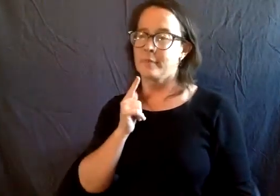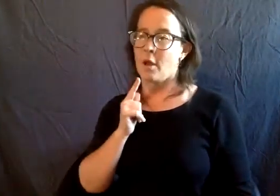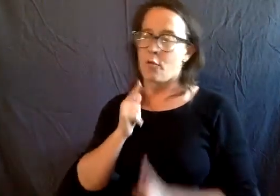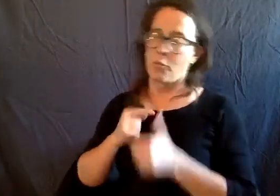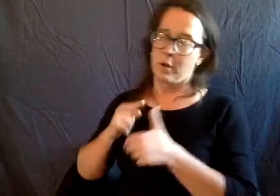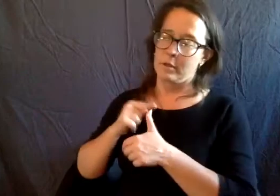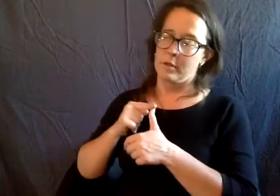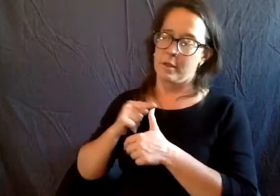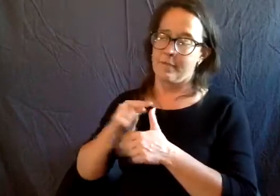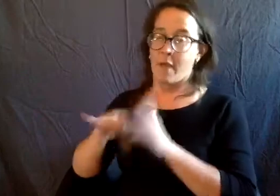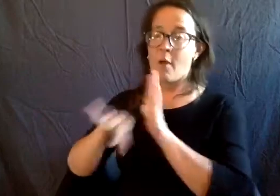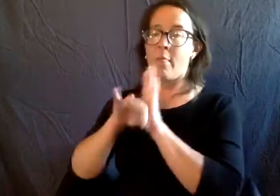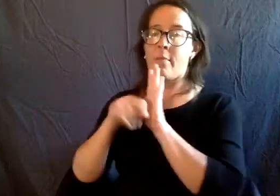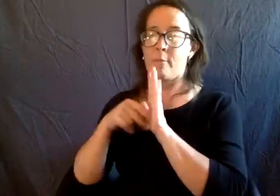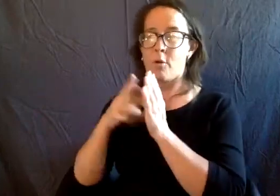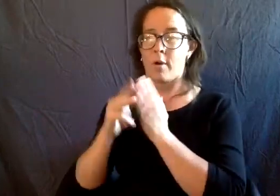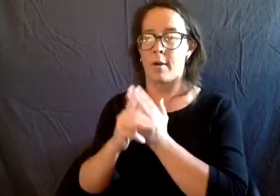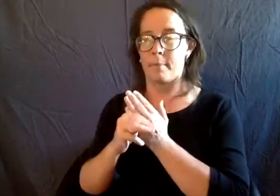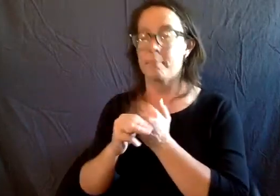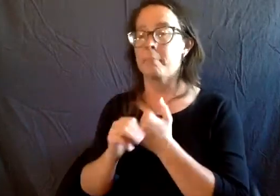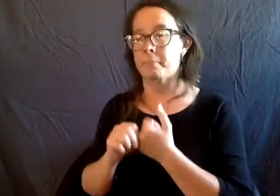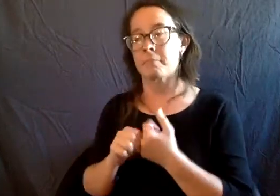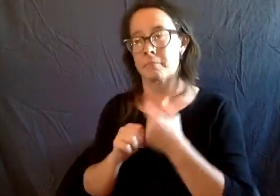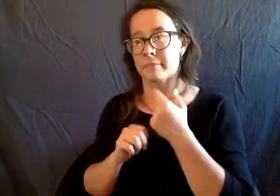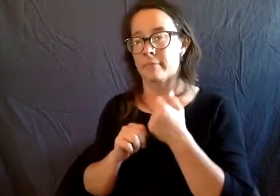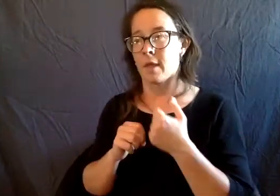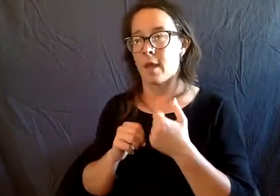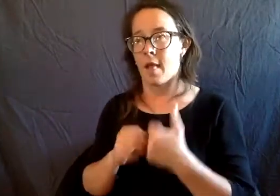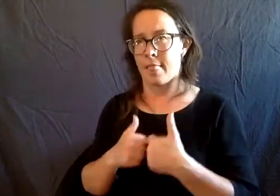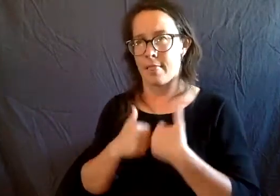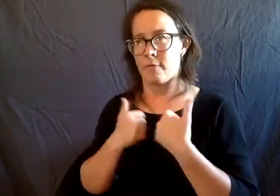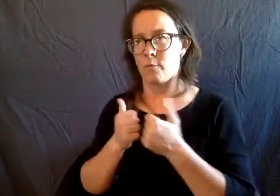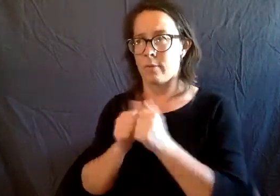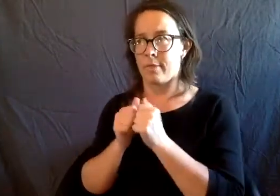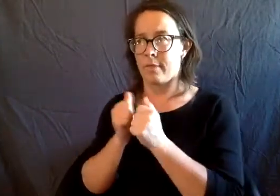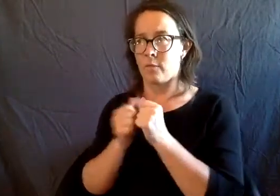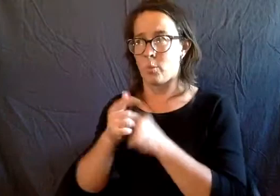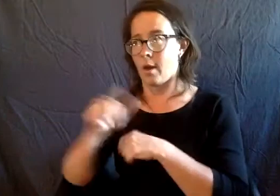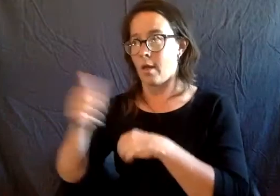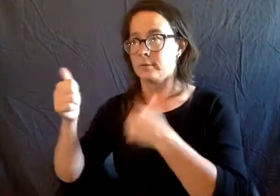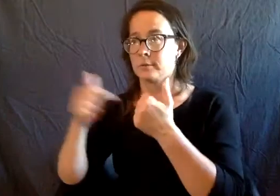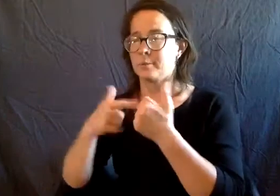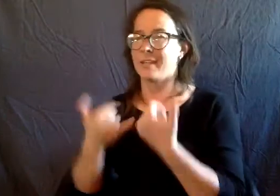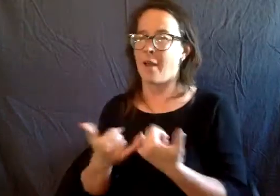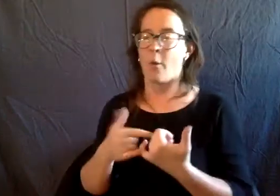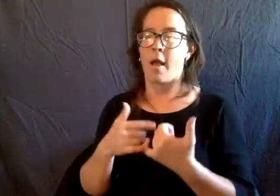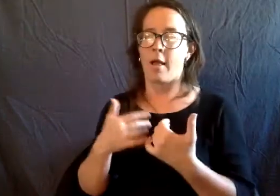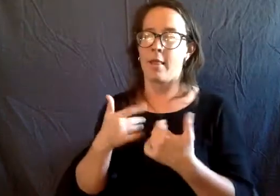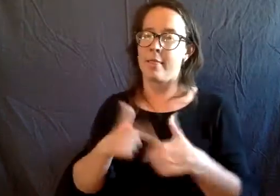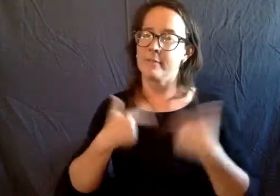find the program down in LA with everyone else, but these days I live up in Berkeley. I know on the flyer that went out